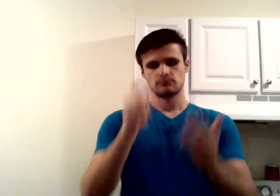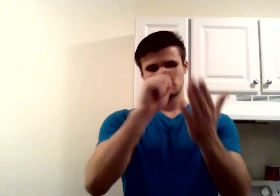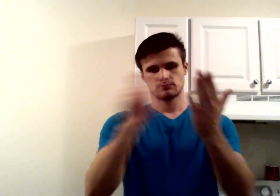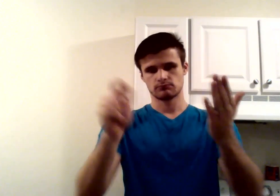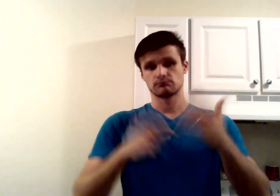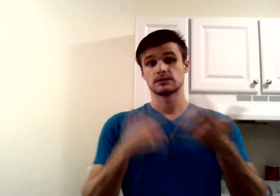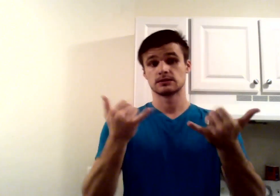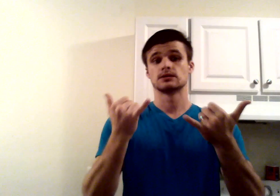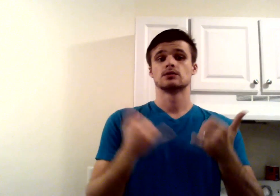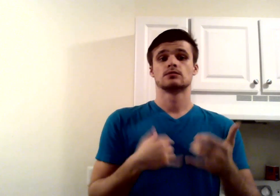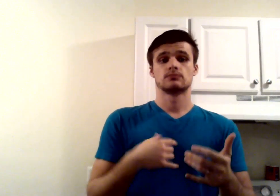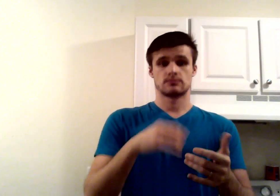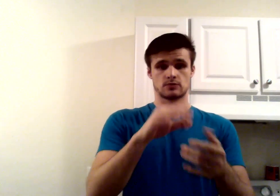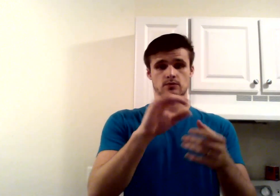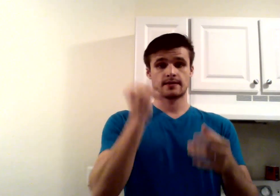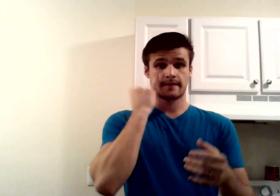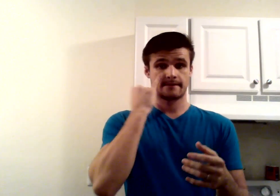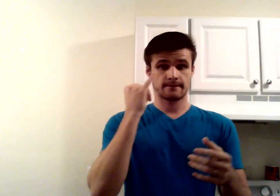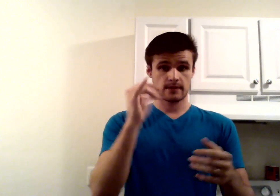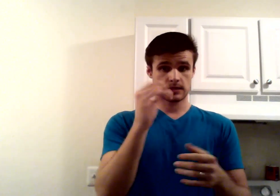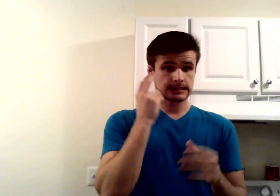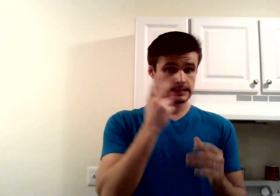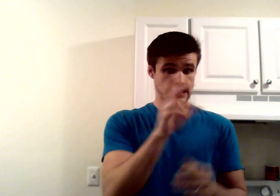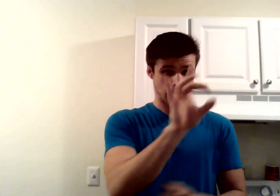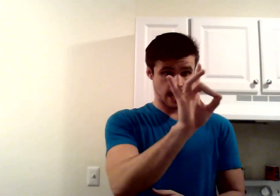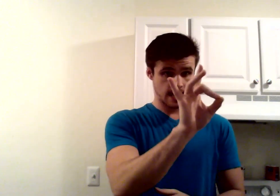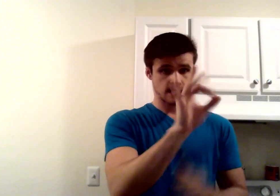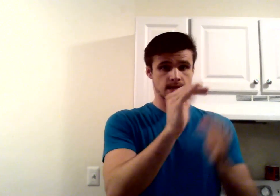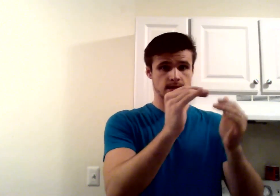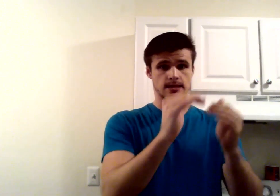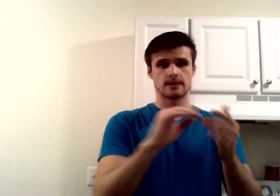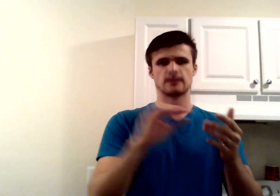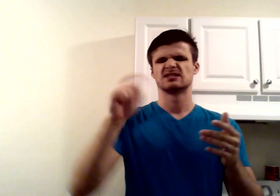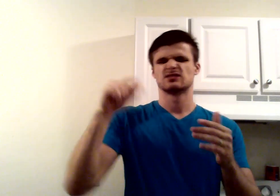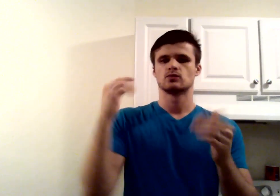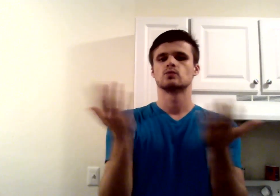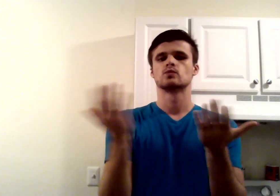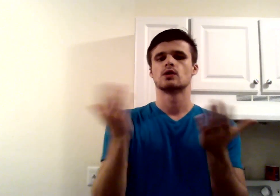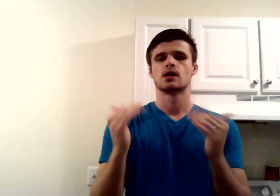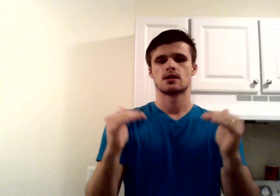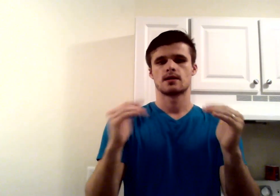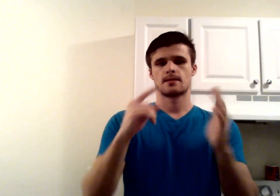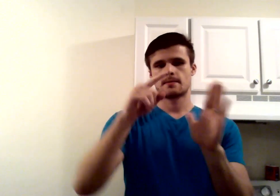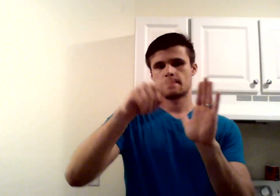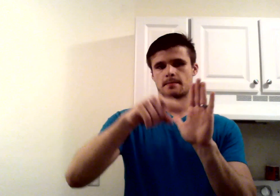write, on the 8, I write 1, on the 3, I write 6, on the 4, I write 5, on the 3, I write 6, and why?